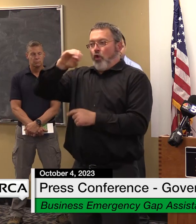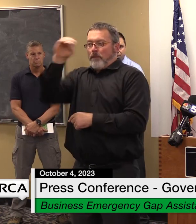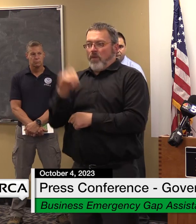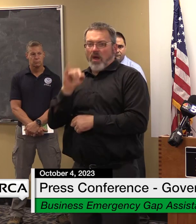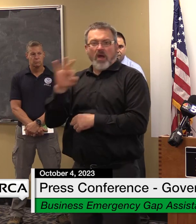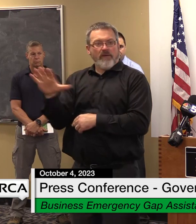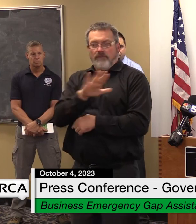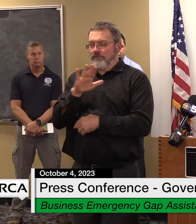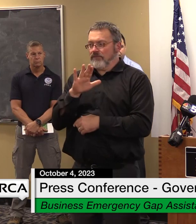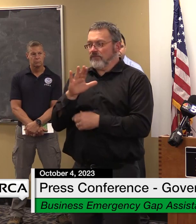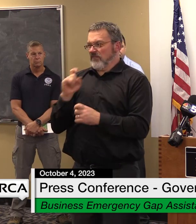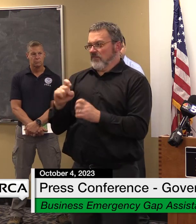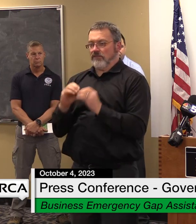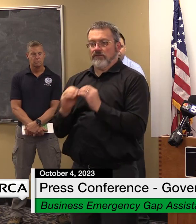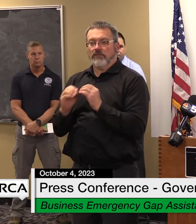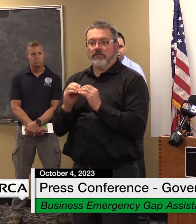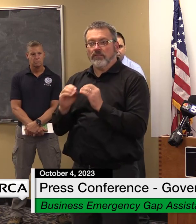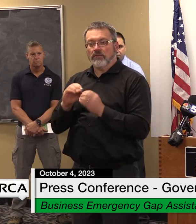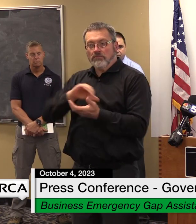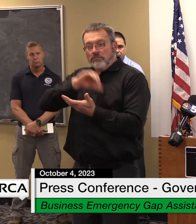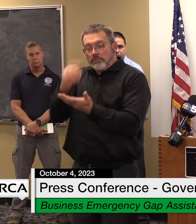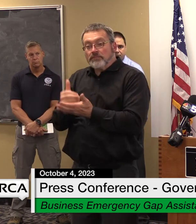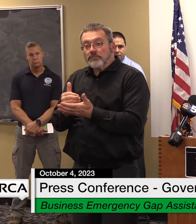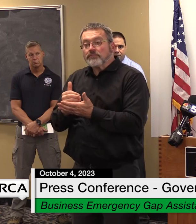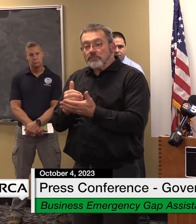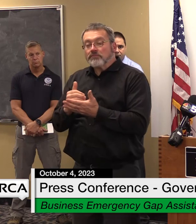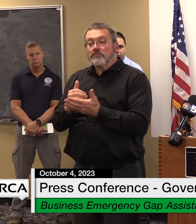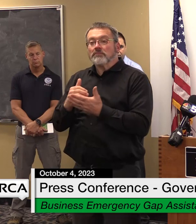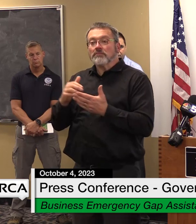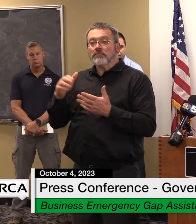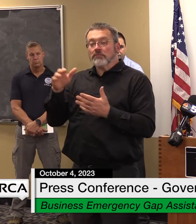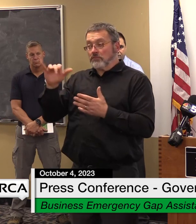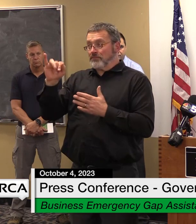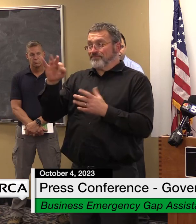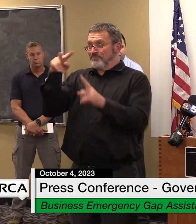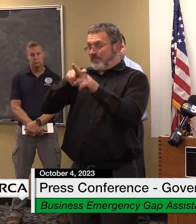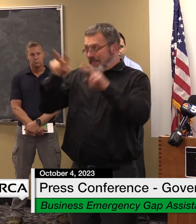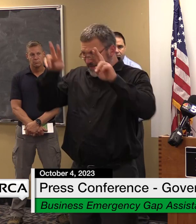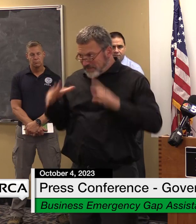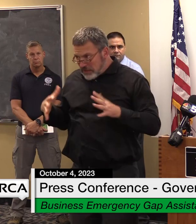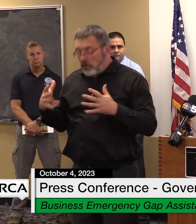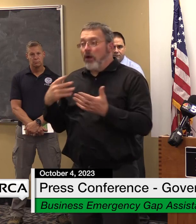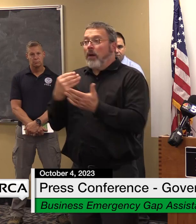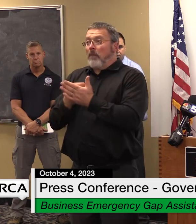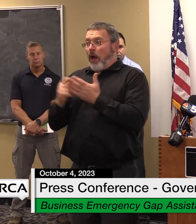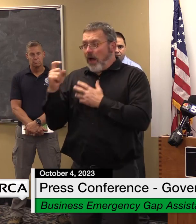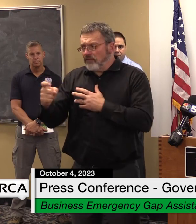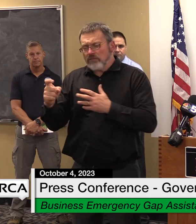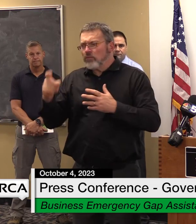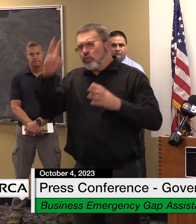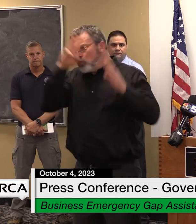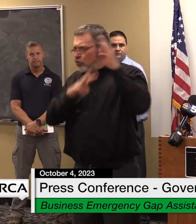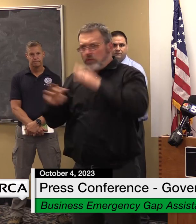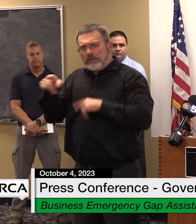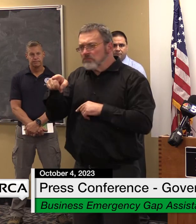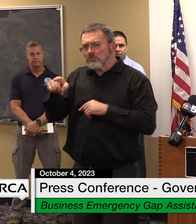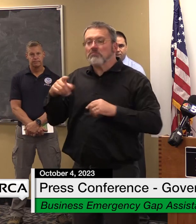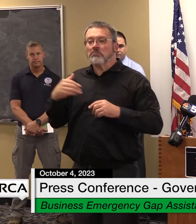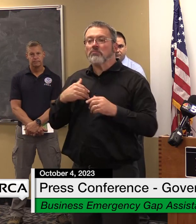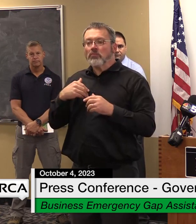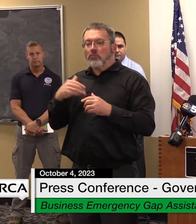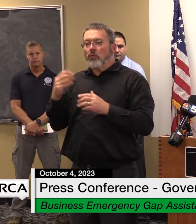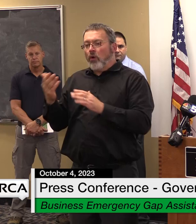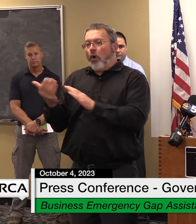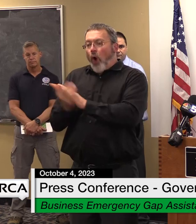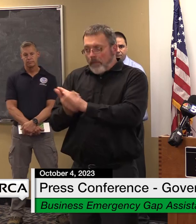already applied or received their grant, they don't need to do it again. You will automatically receive another check if you qualify